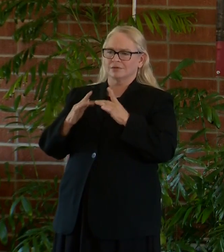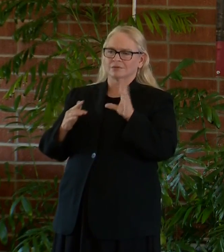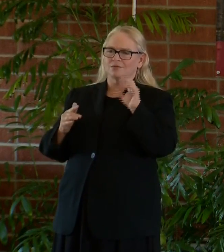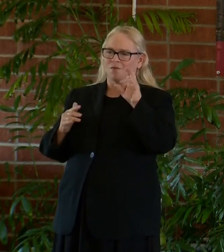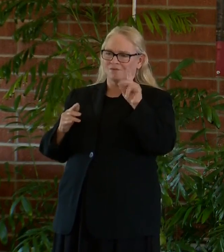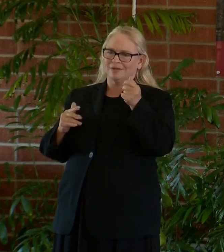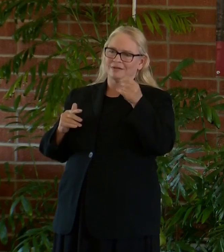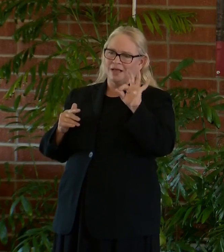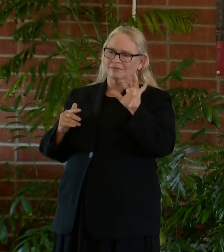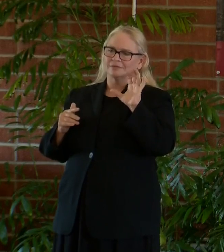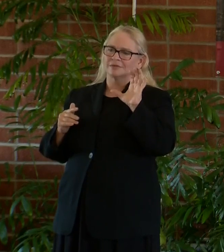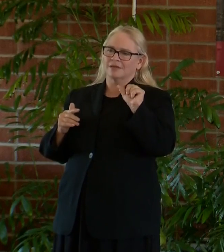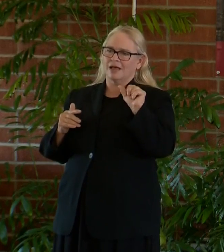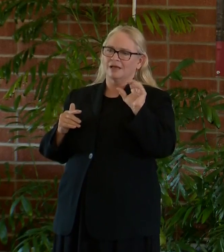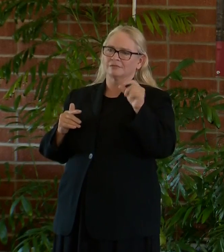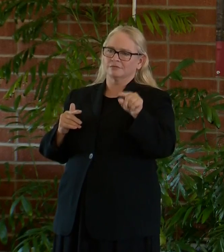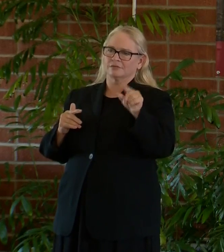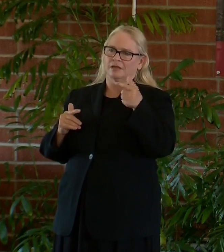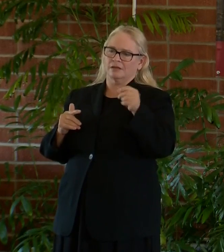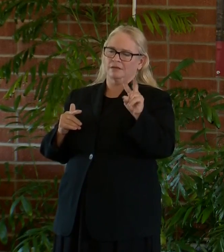COVID-19.ca.gov website,